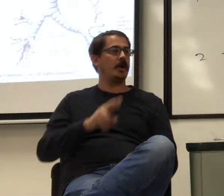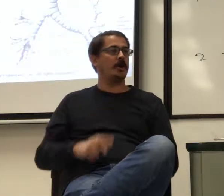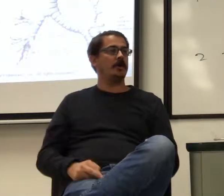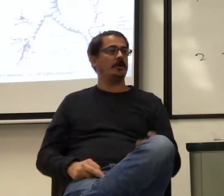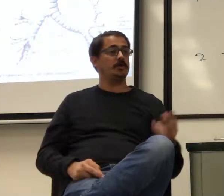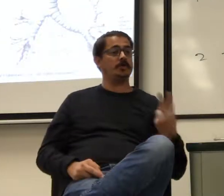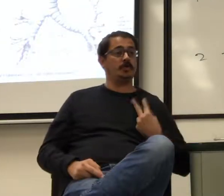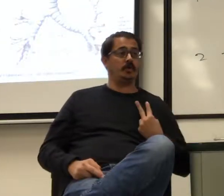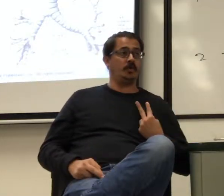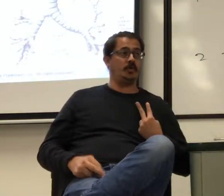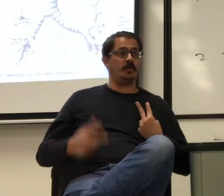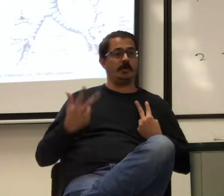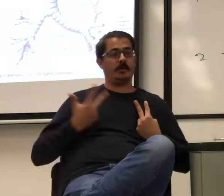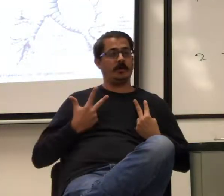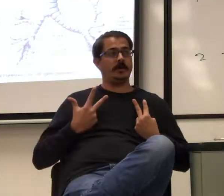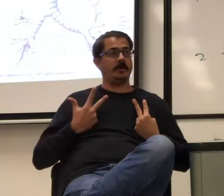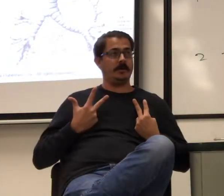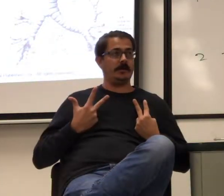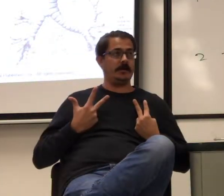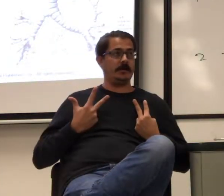lobar bronchi,